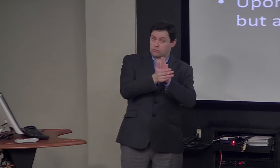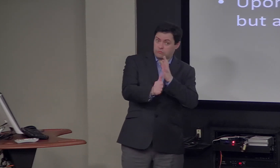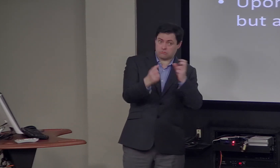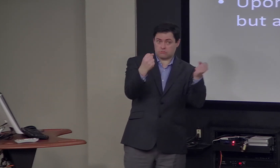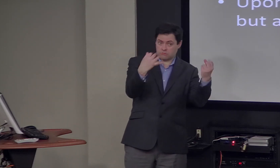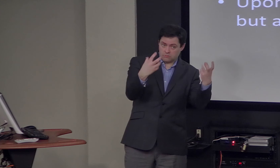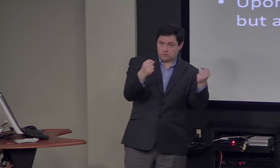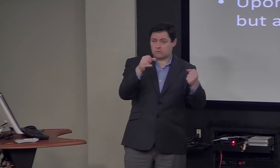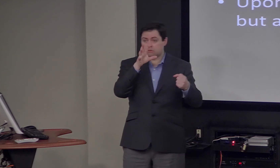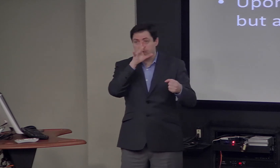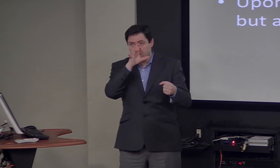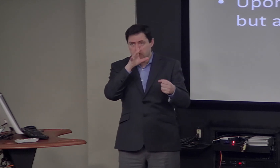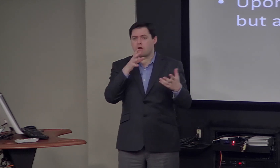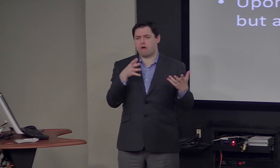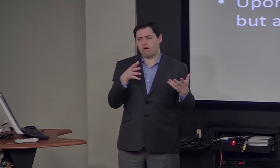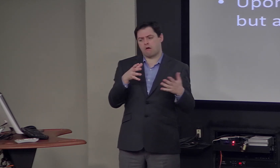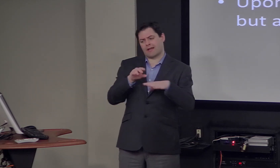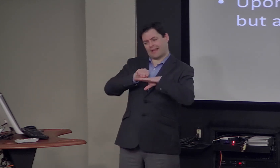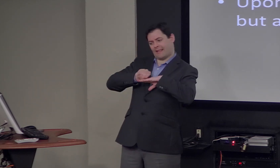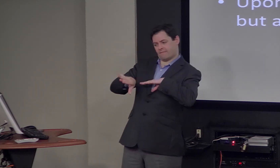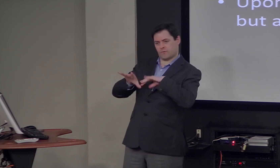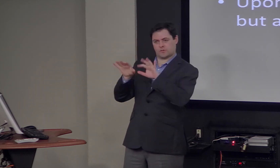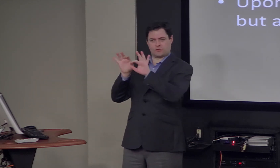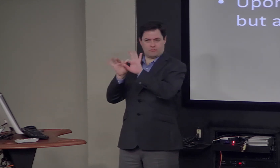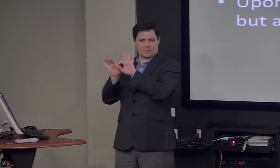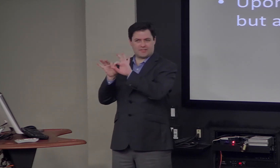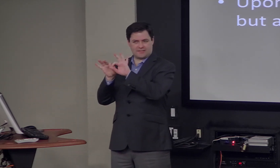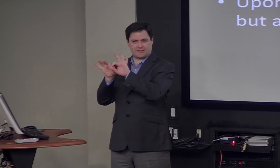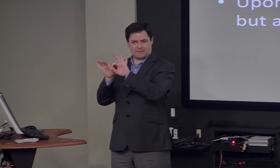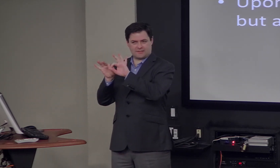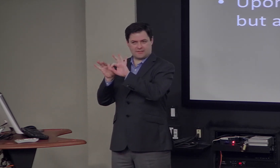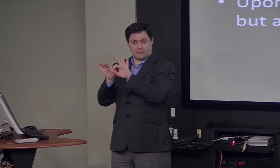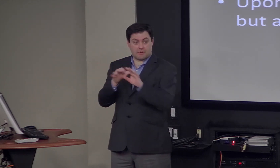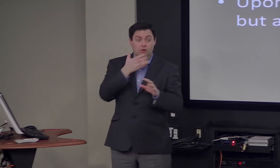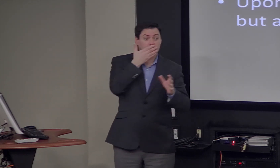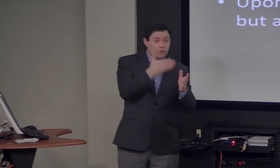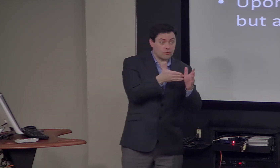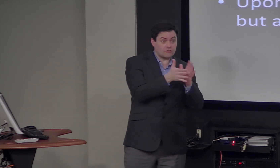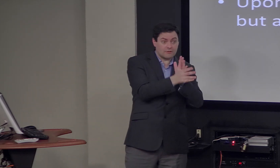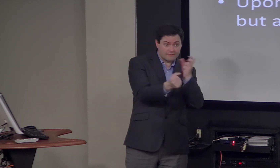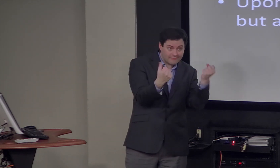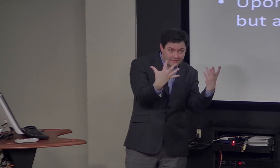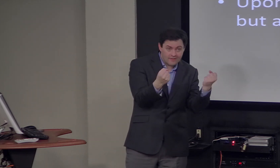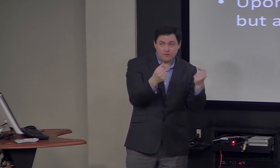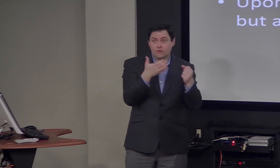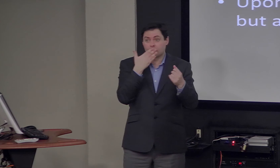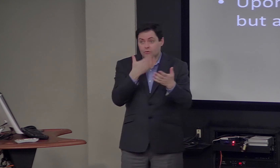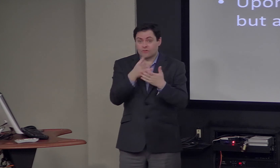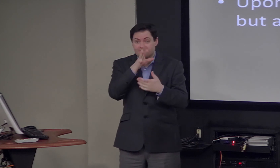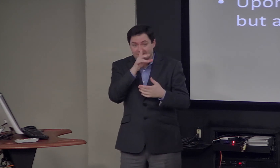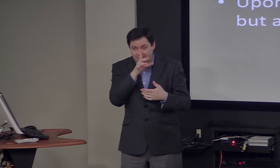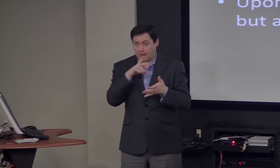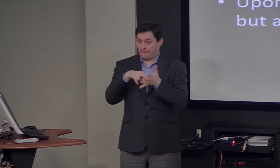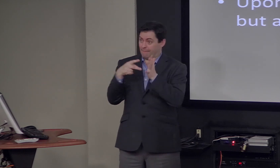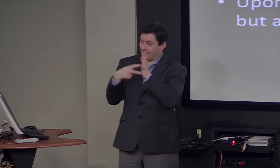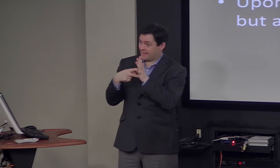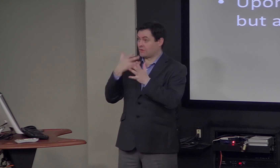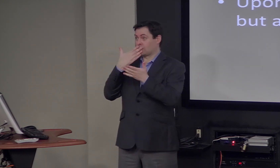Generally speaking, if a person has good language skills in both languages, the sign language and spoken language skills, they likely will be good